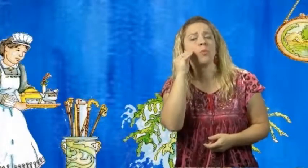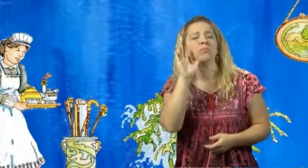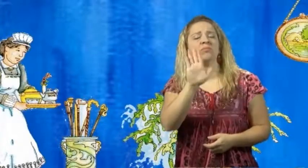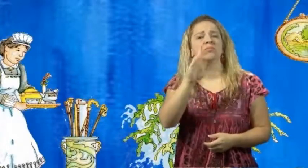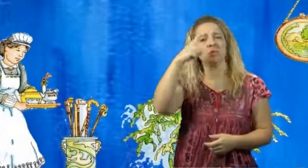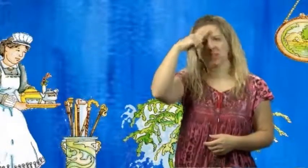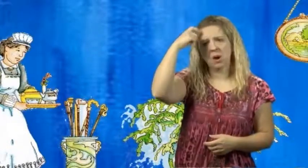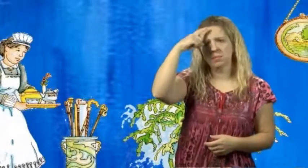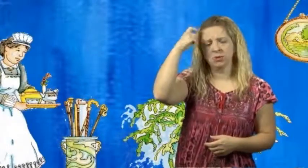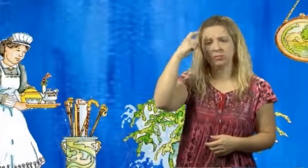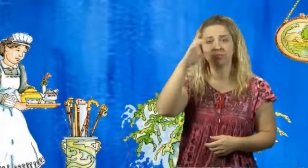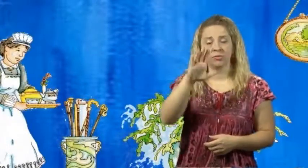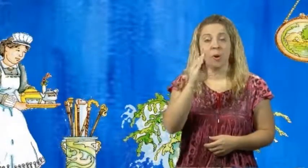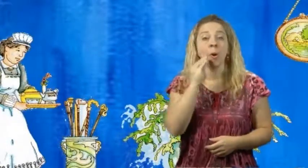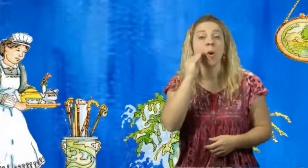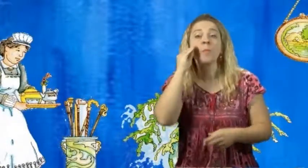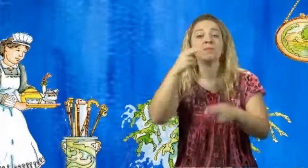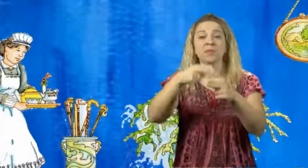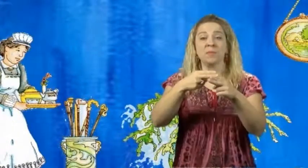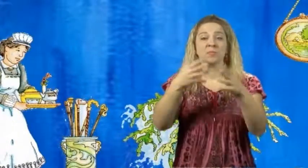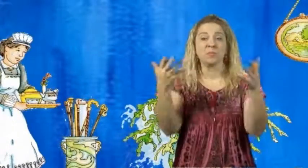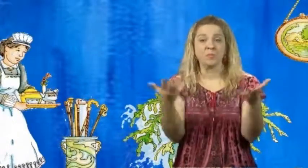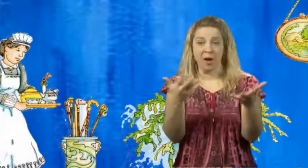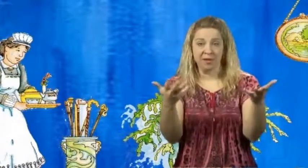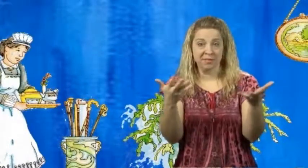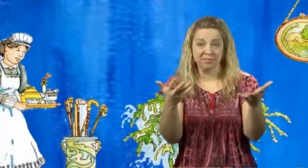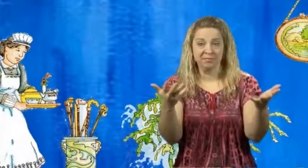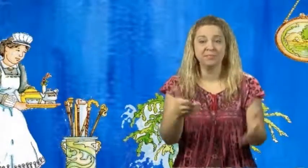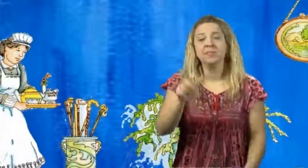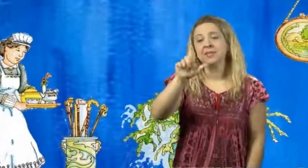They also had a summer home they called Lea Hurst.